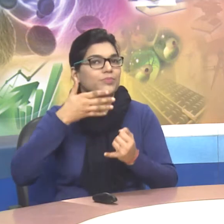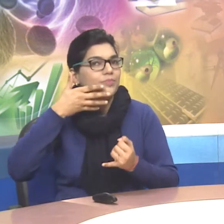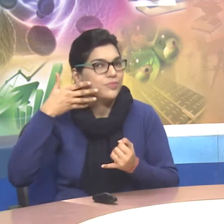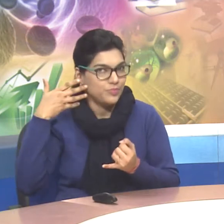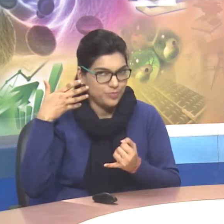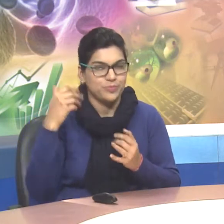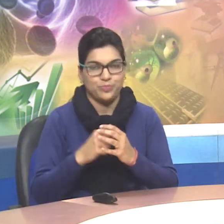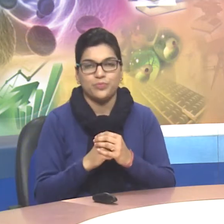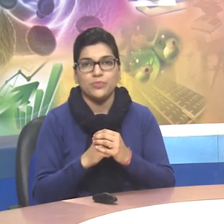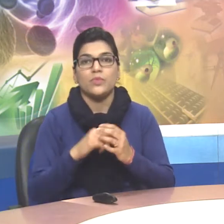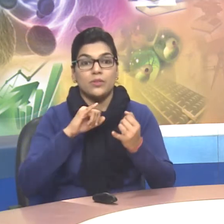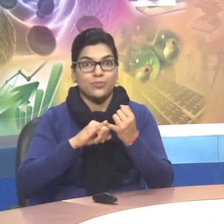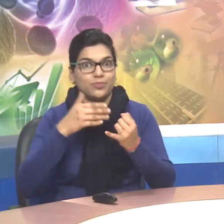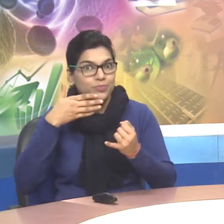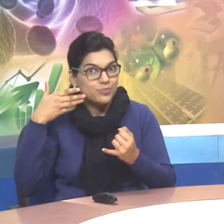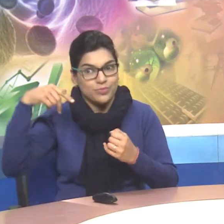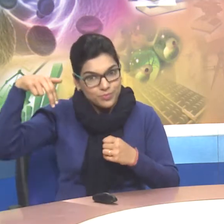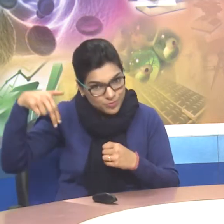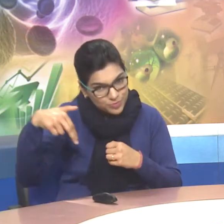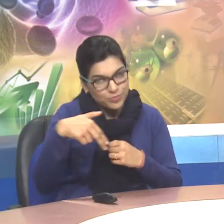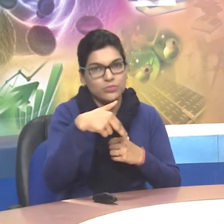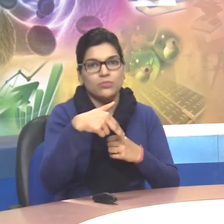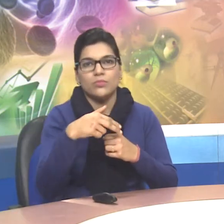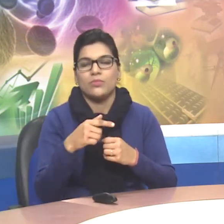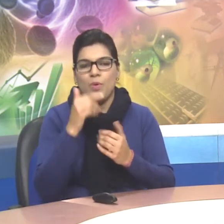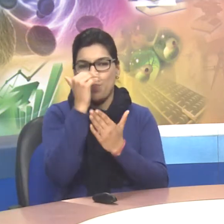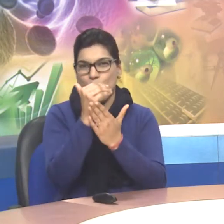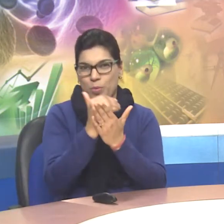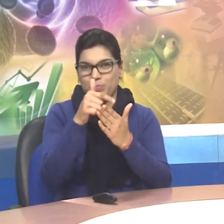See what you have done, wailed my sister.